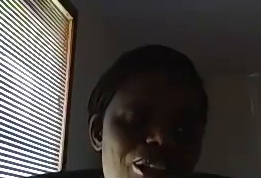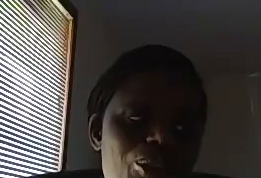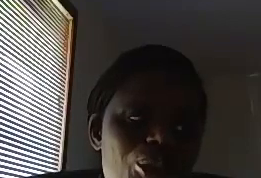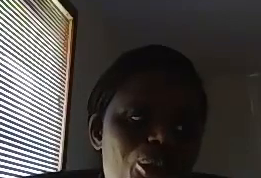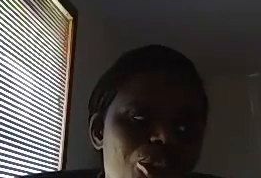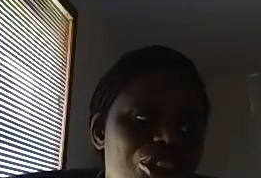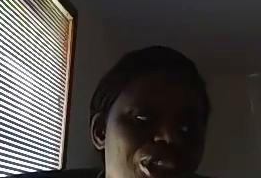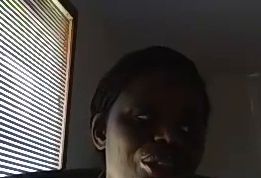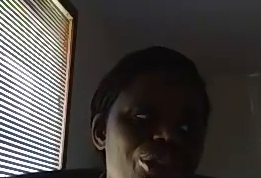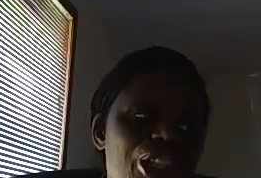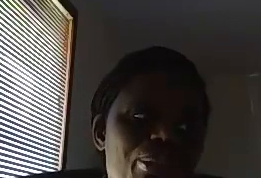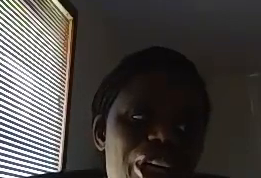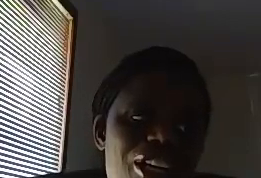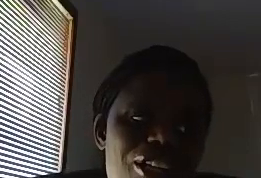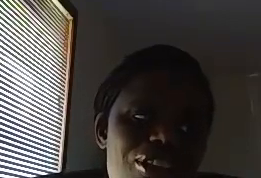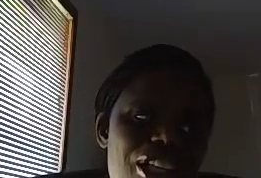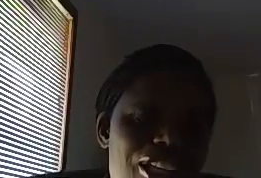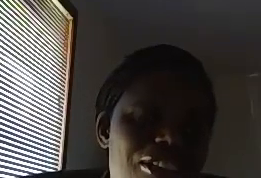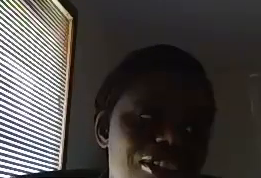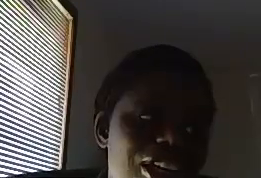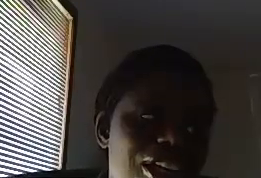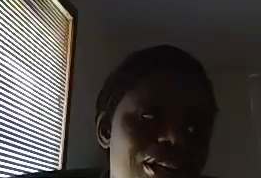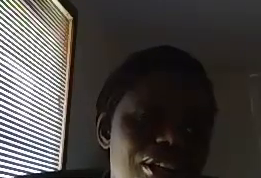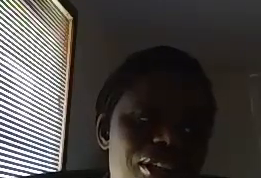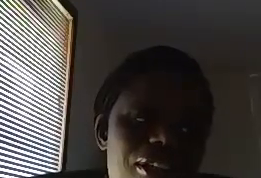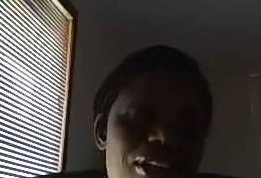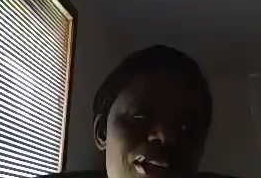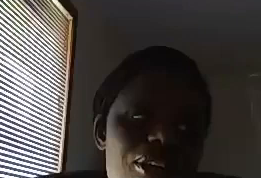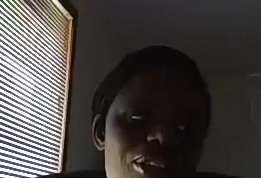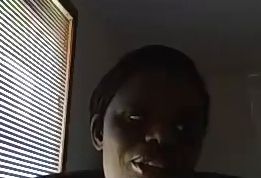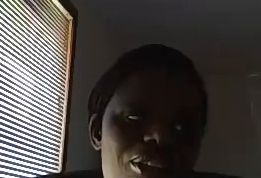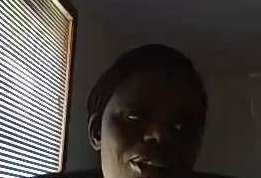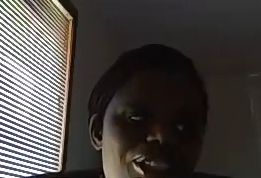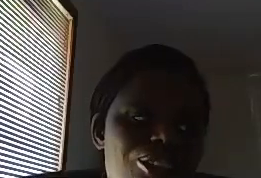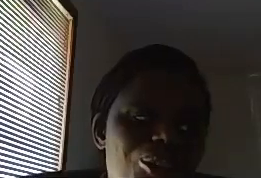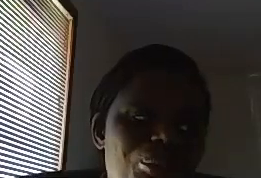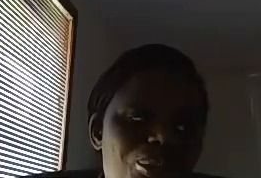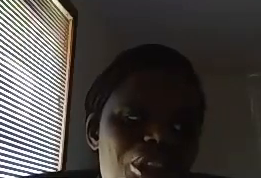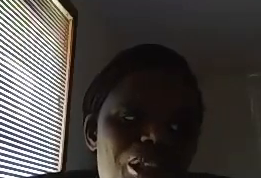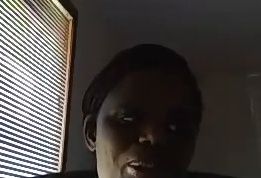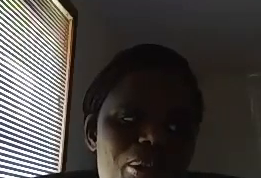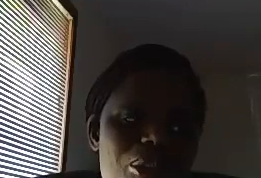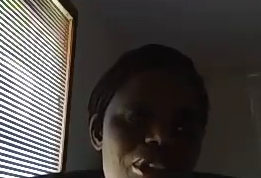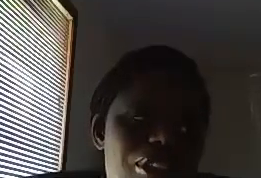We use mostly reading braille and uh, things